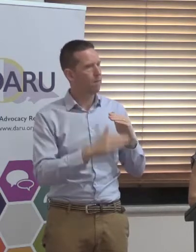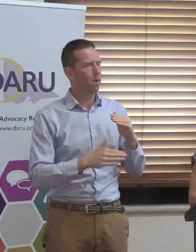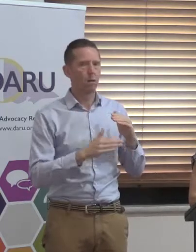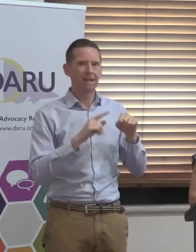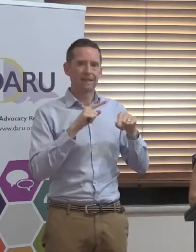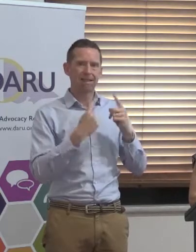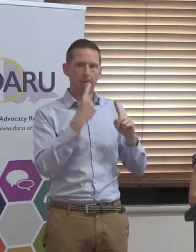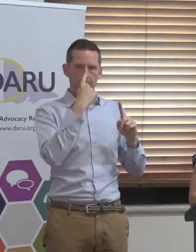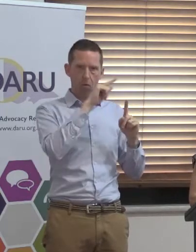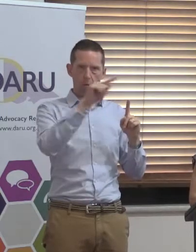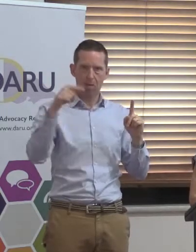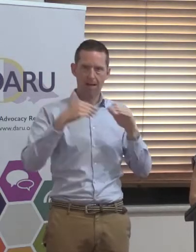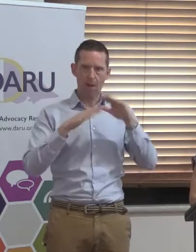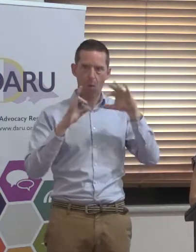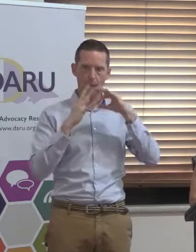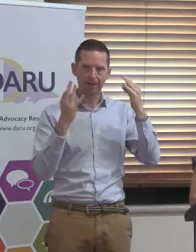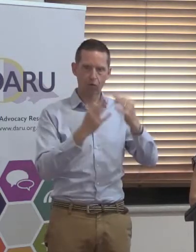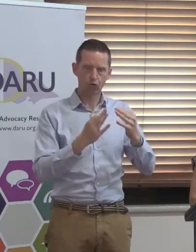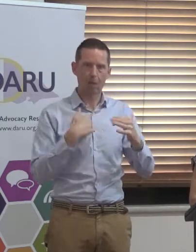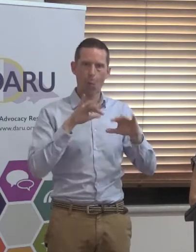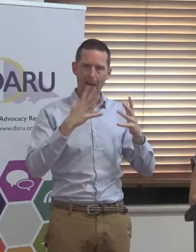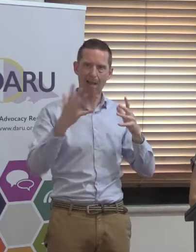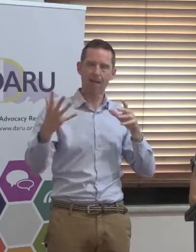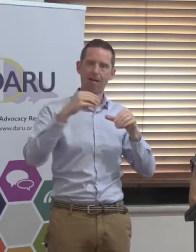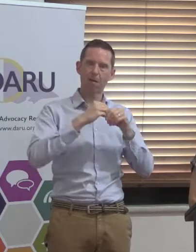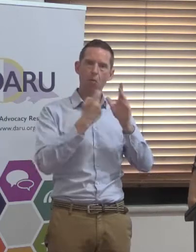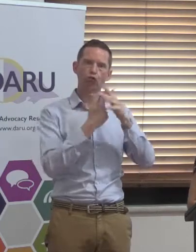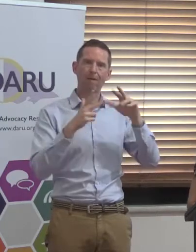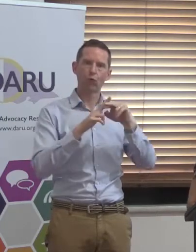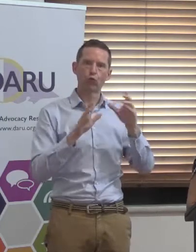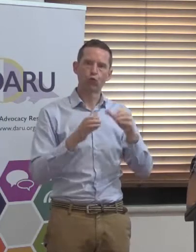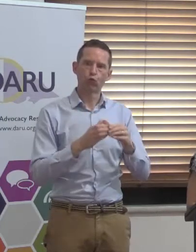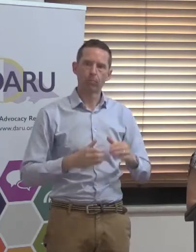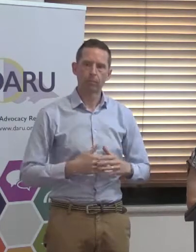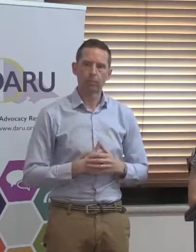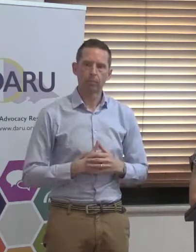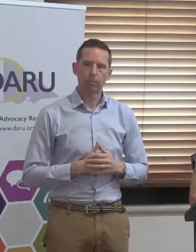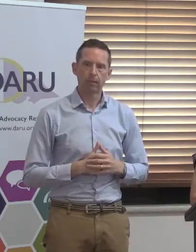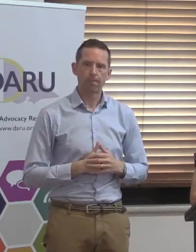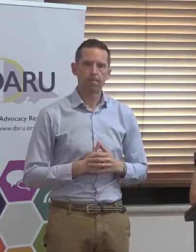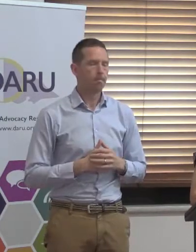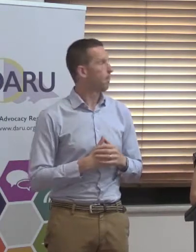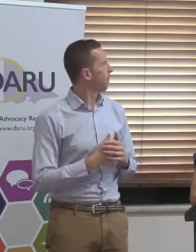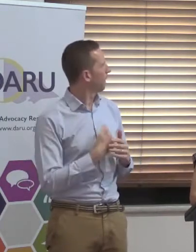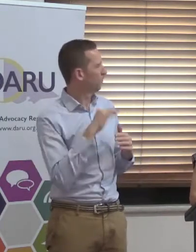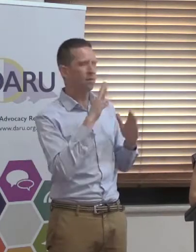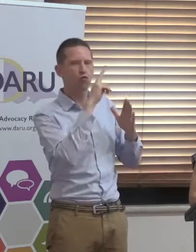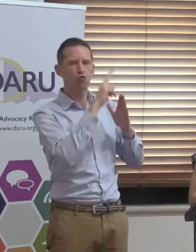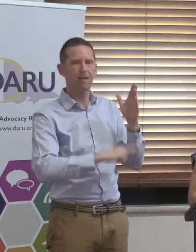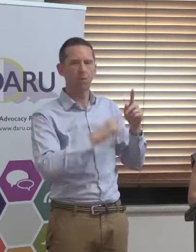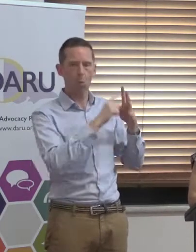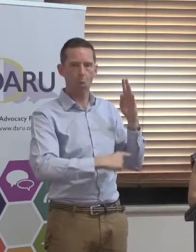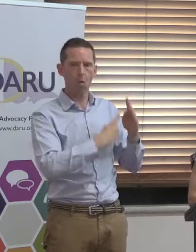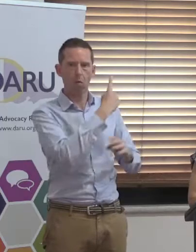people and organisations we had involved in the reference group. So I won't read them all out, but it was a